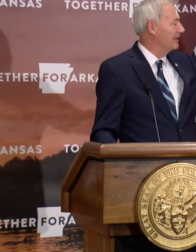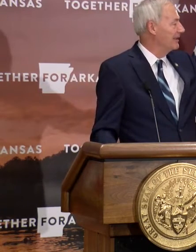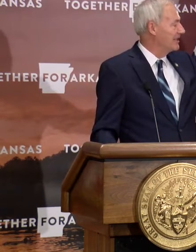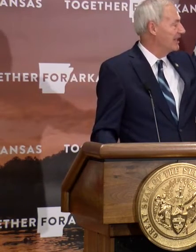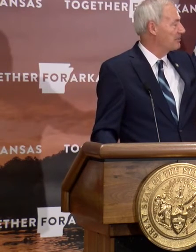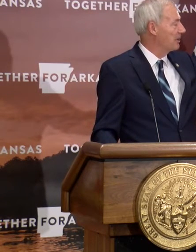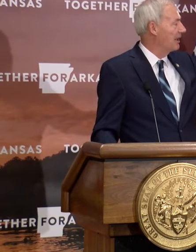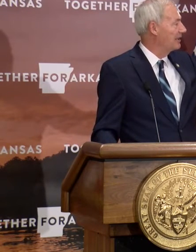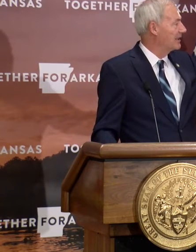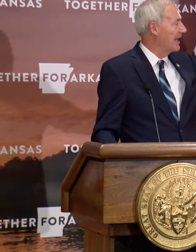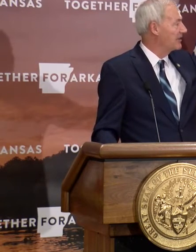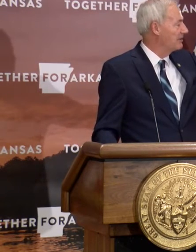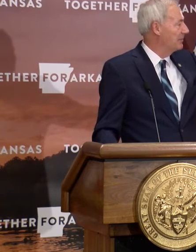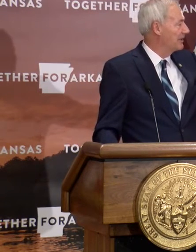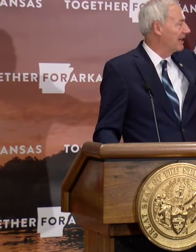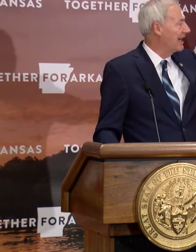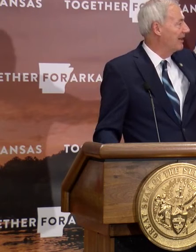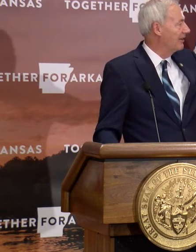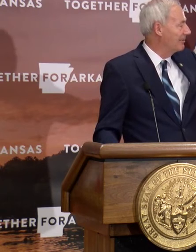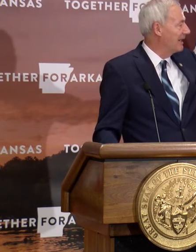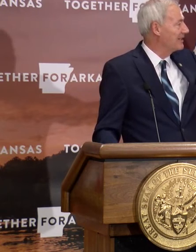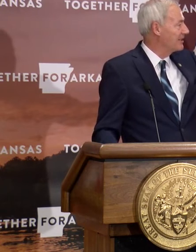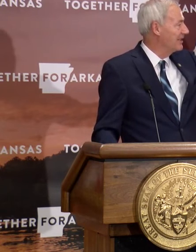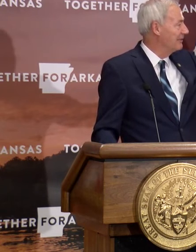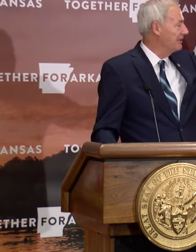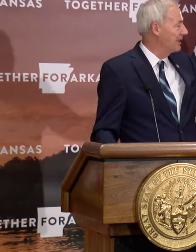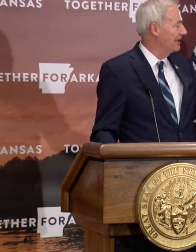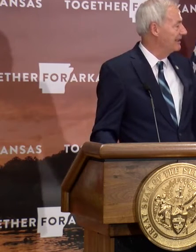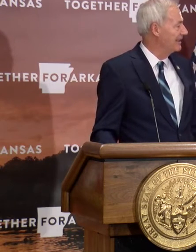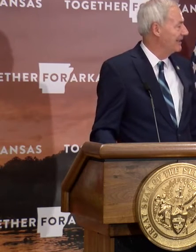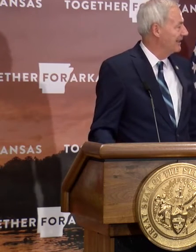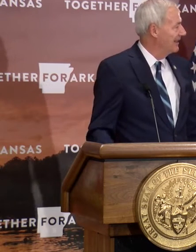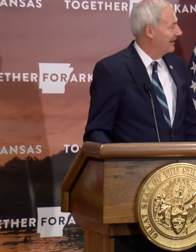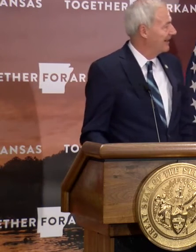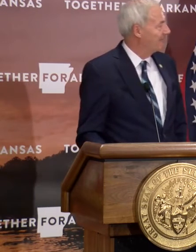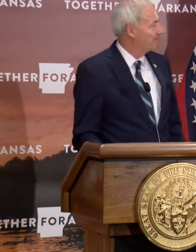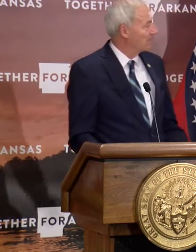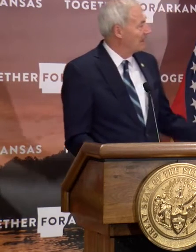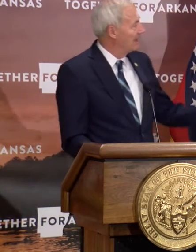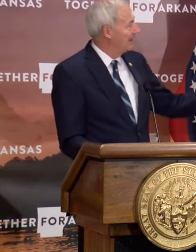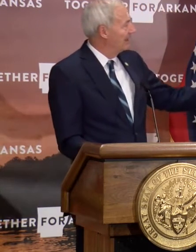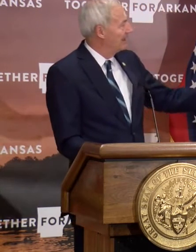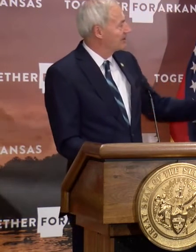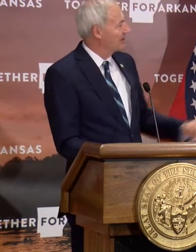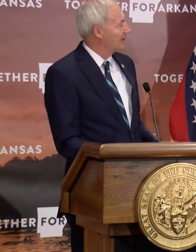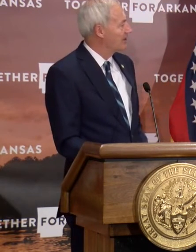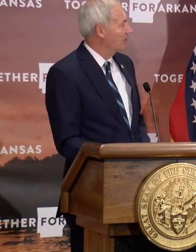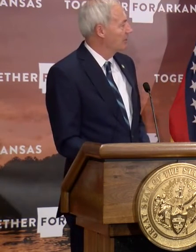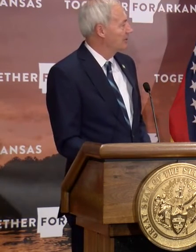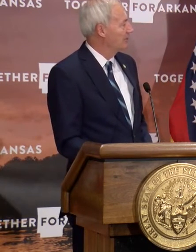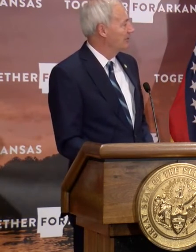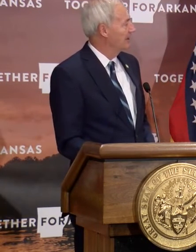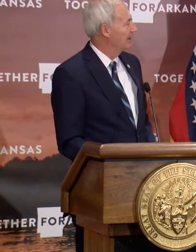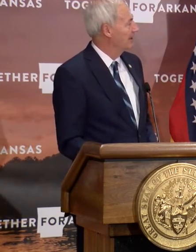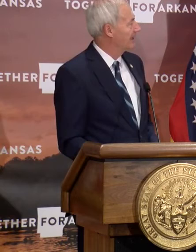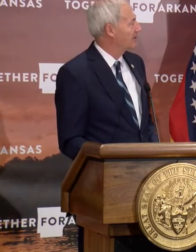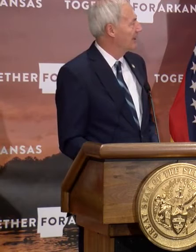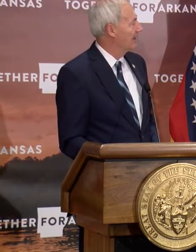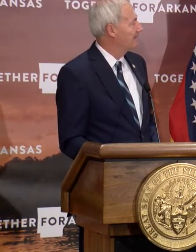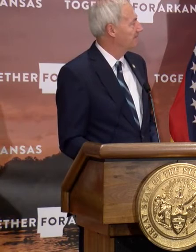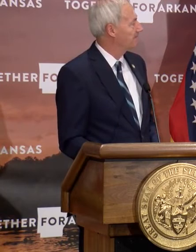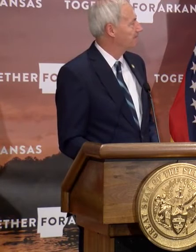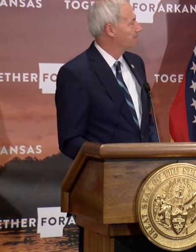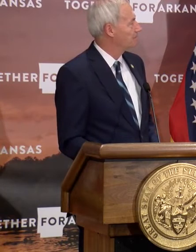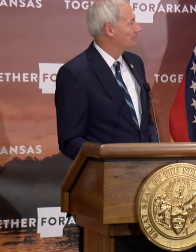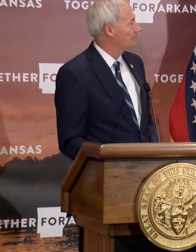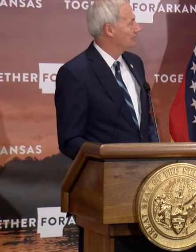of tests per 100,000, but they're higher in a positivity rate. And so let's go on to the next